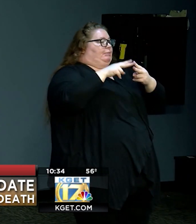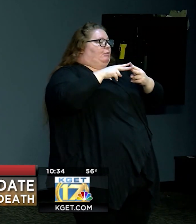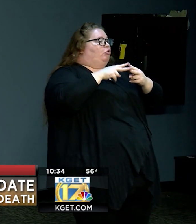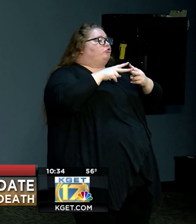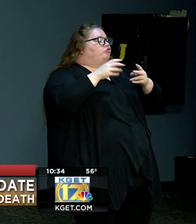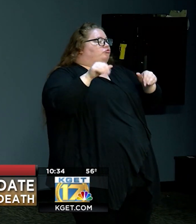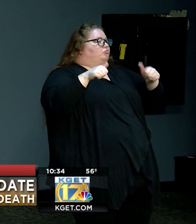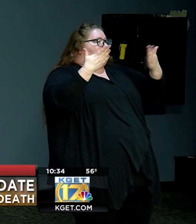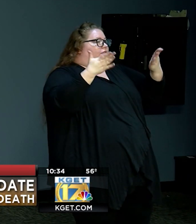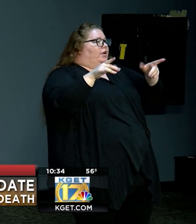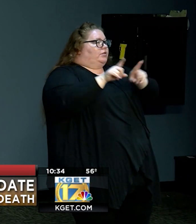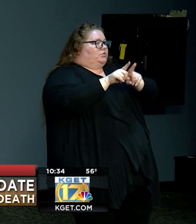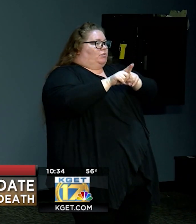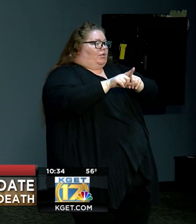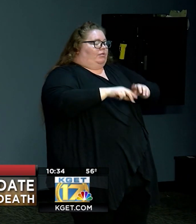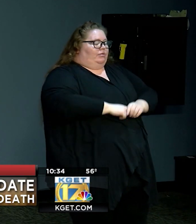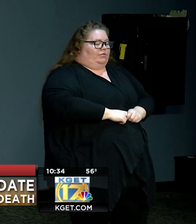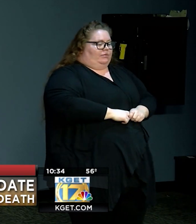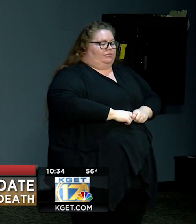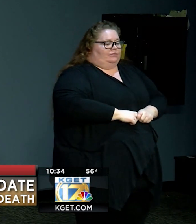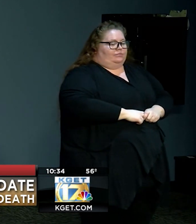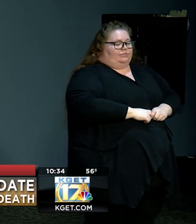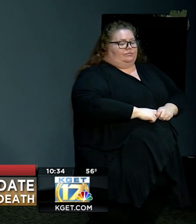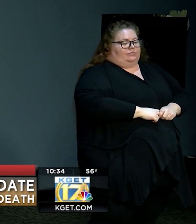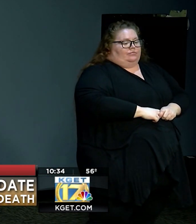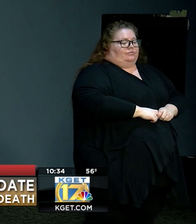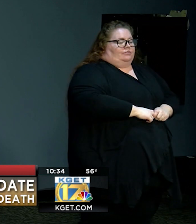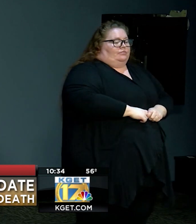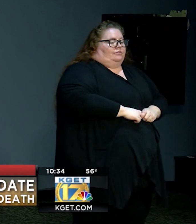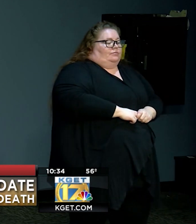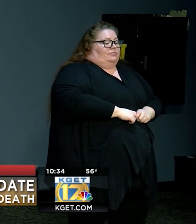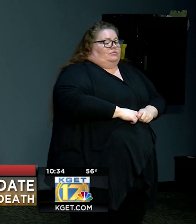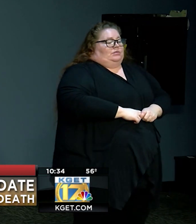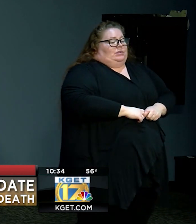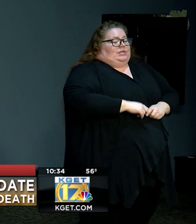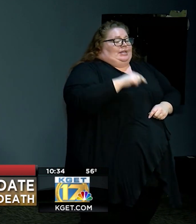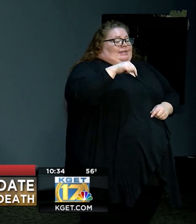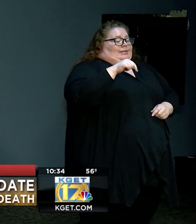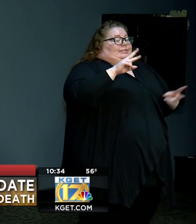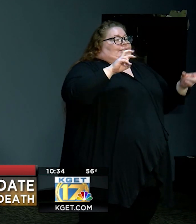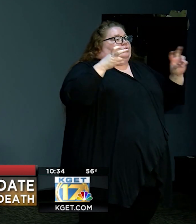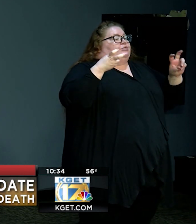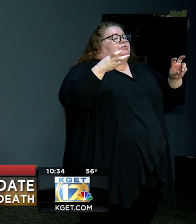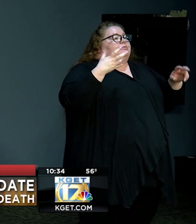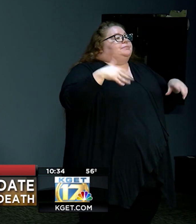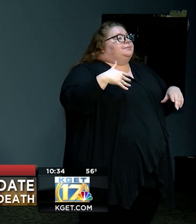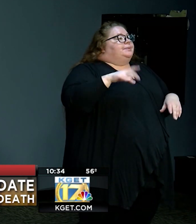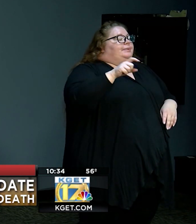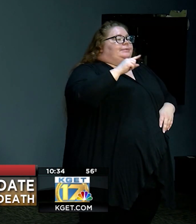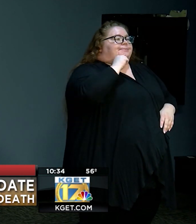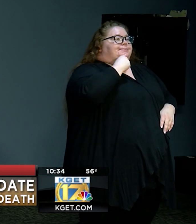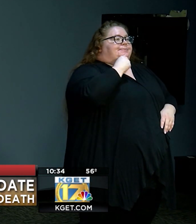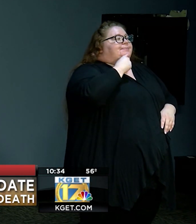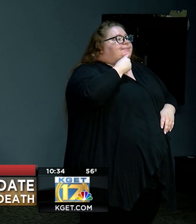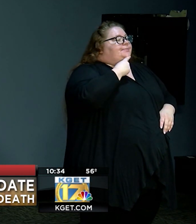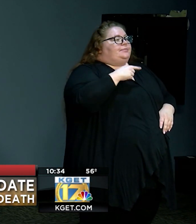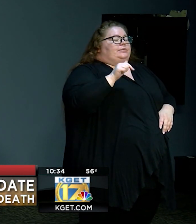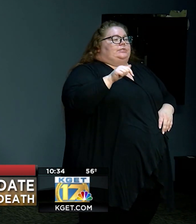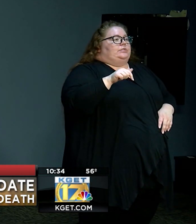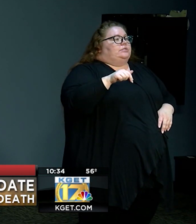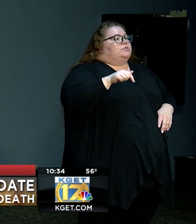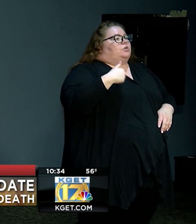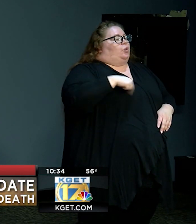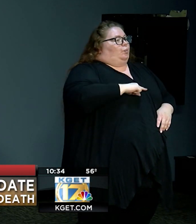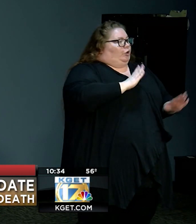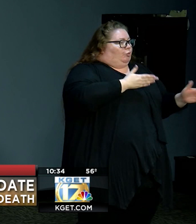out to individuals. This is definitely an issue that needs to be taken seriously, but know that we are prepared and that